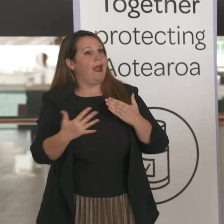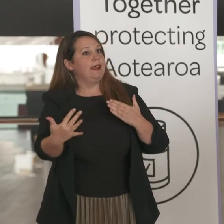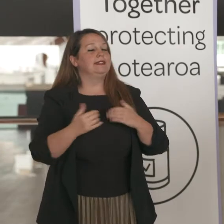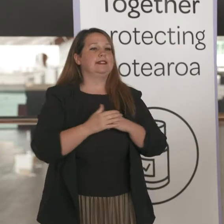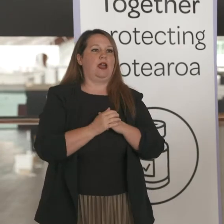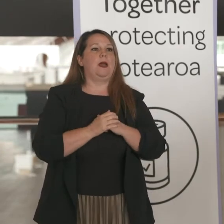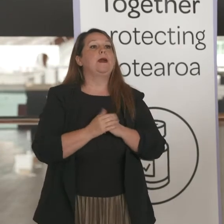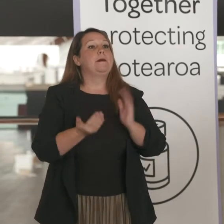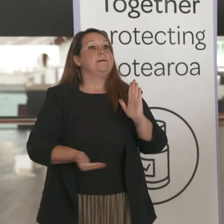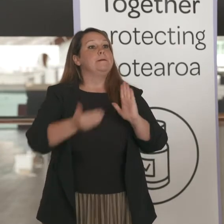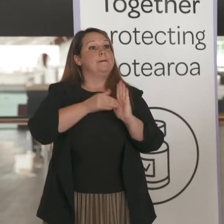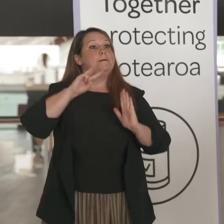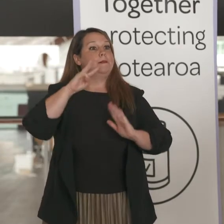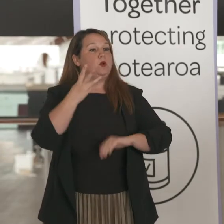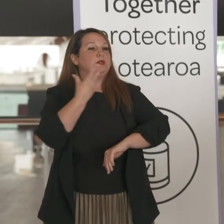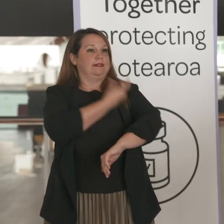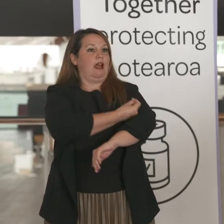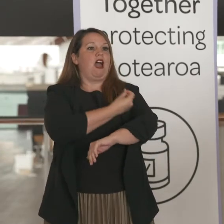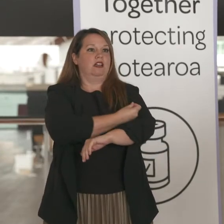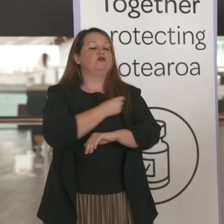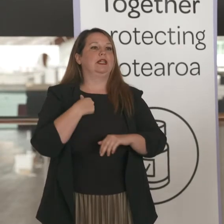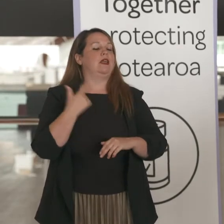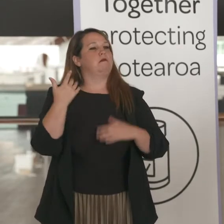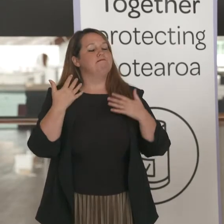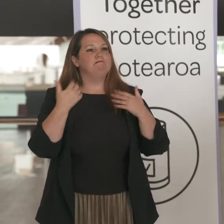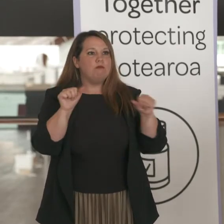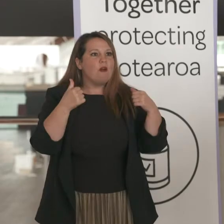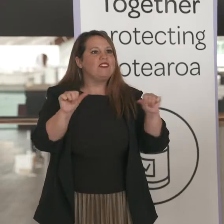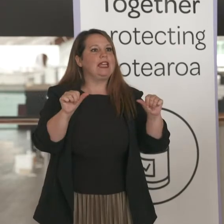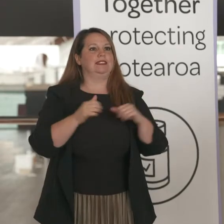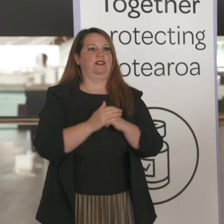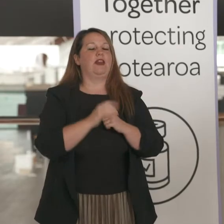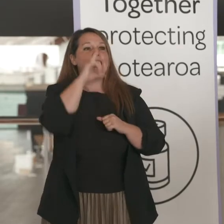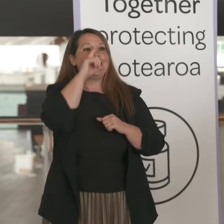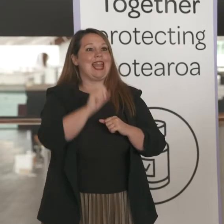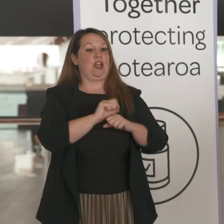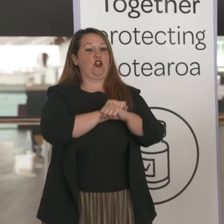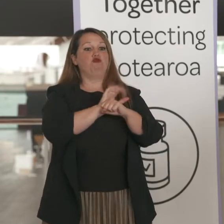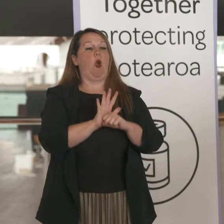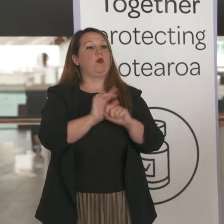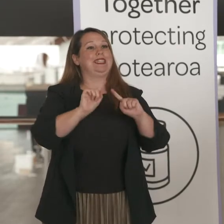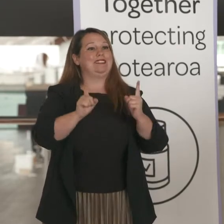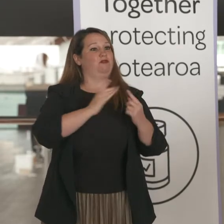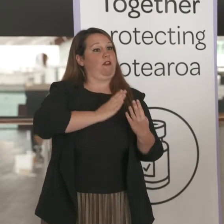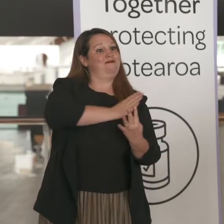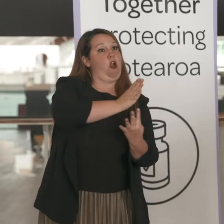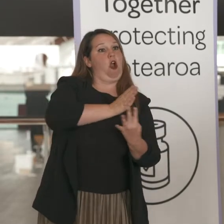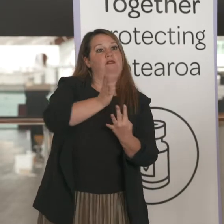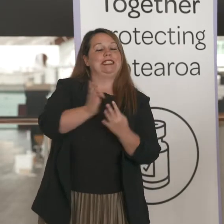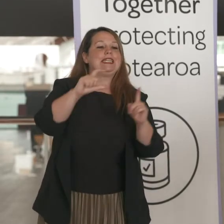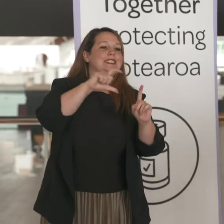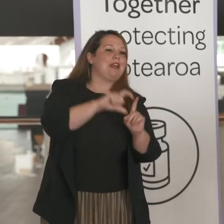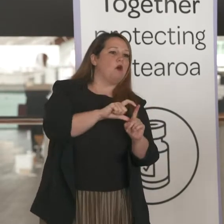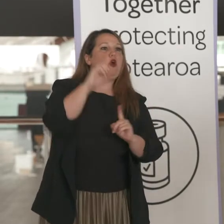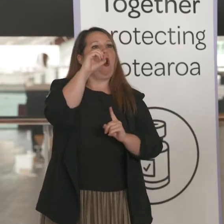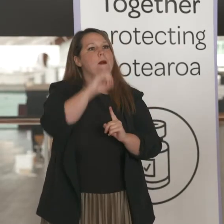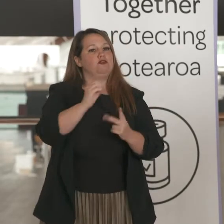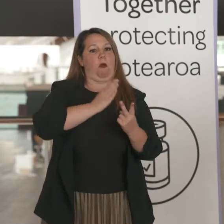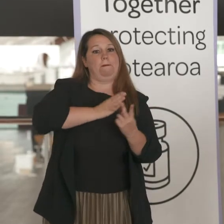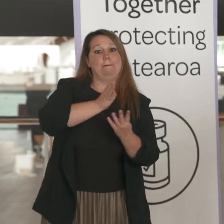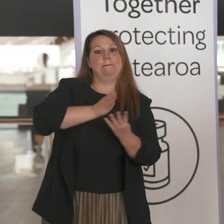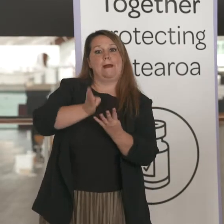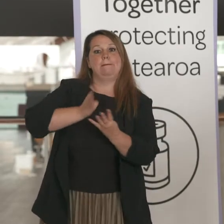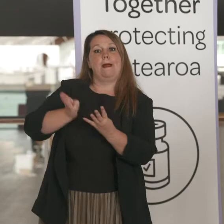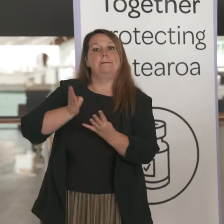immunity. Boosted immunity can neutralise more coronavirus variants, which means you'll be much better protected when any